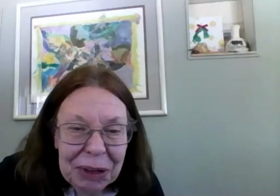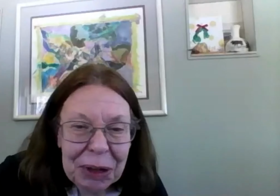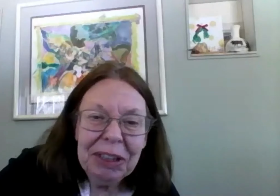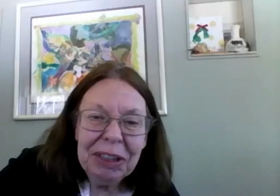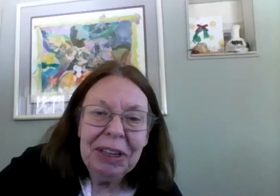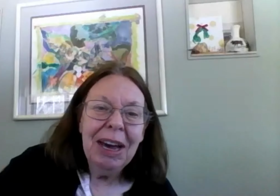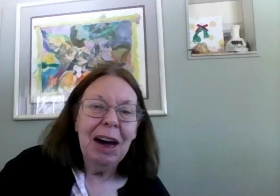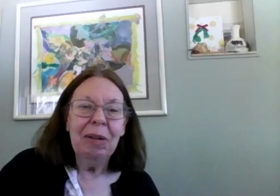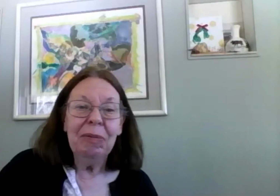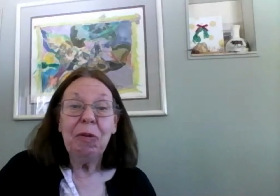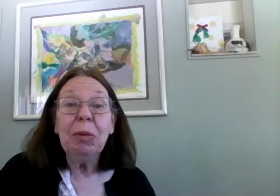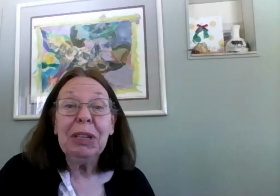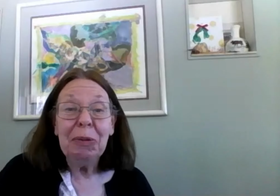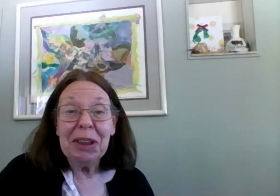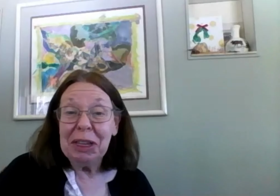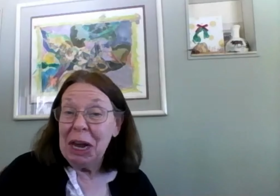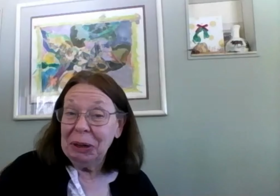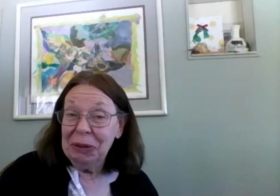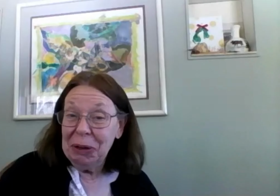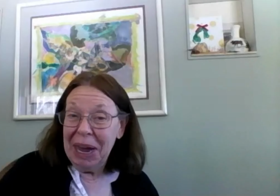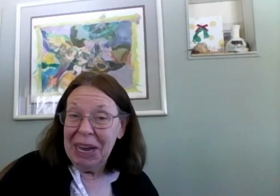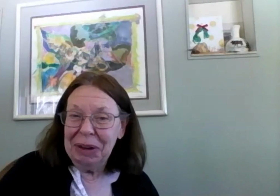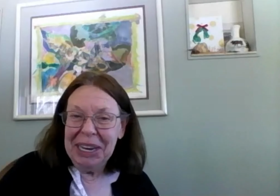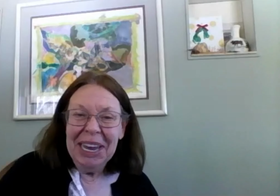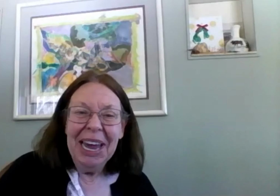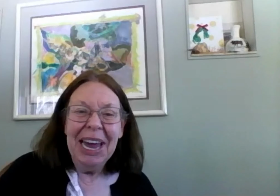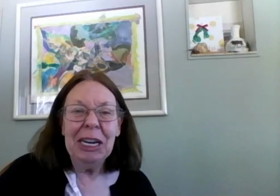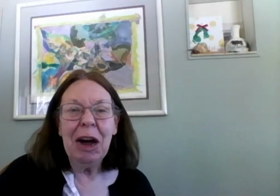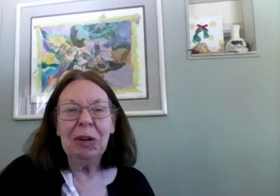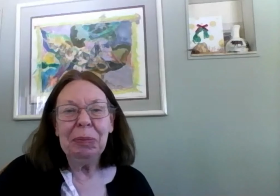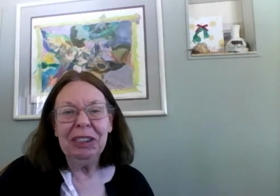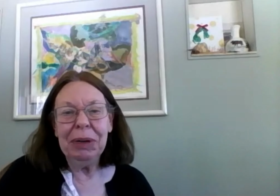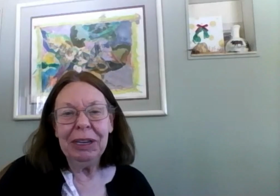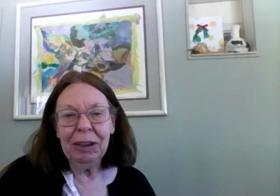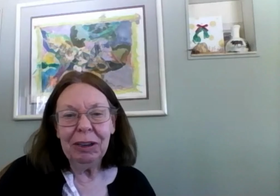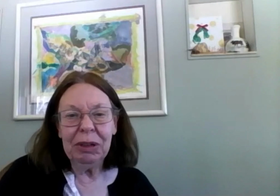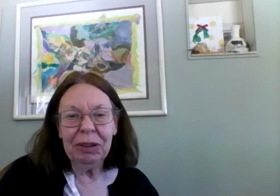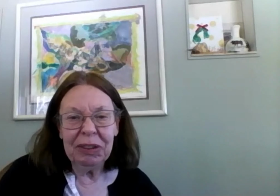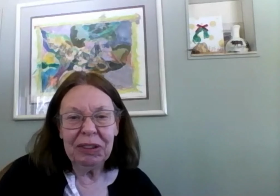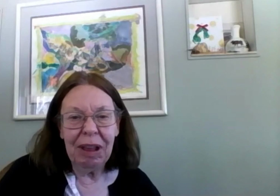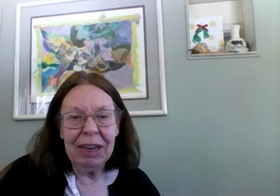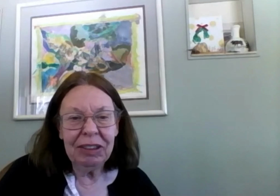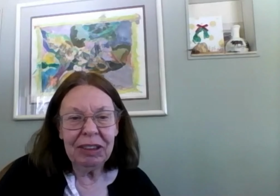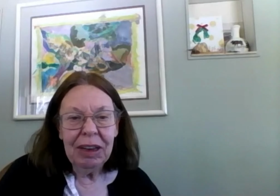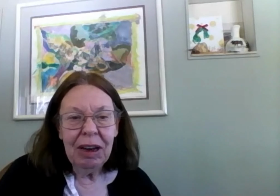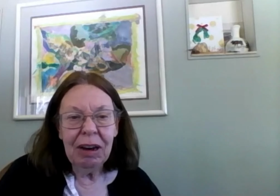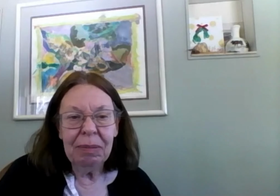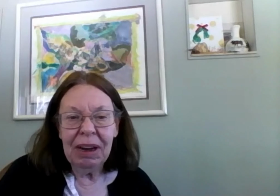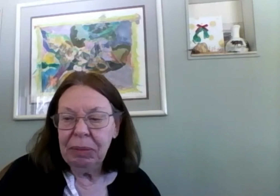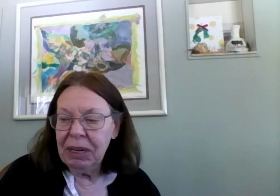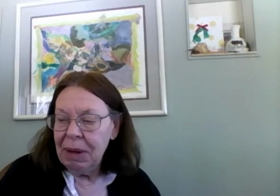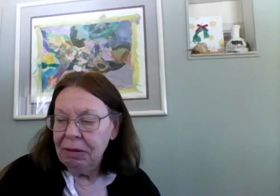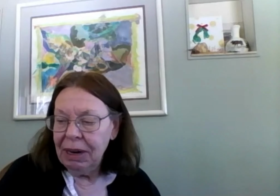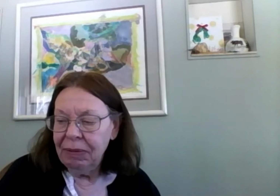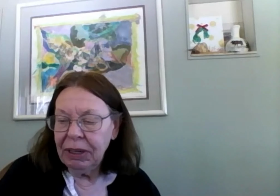I'm Chris Current, formerly with the Netherlands Food Pantry and now with Peak to Peak Human Service Alliance.